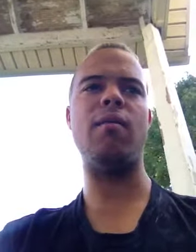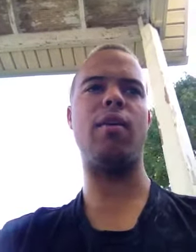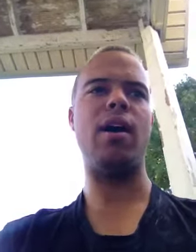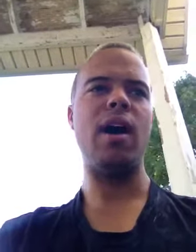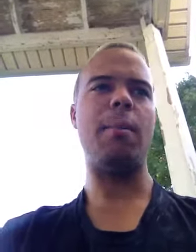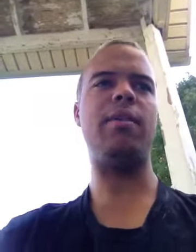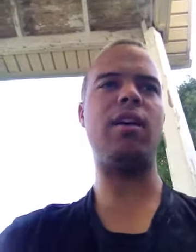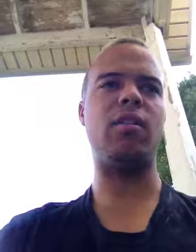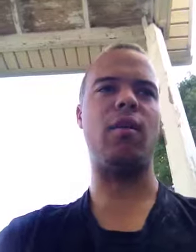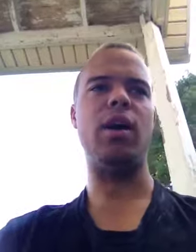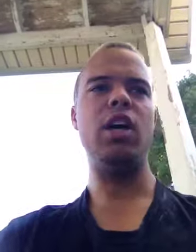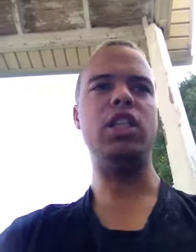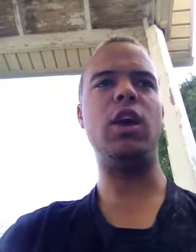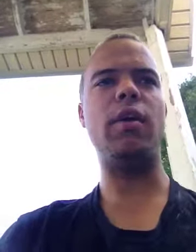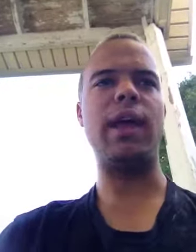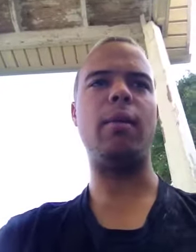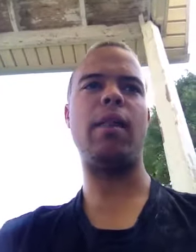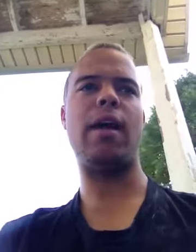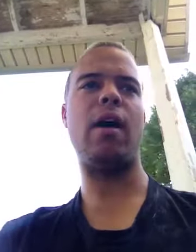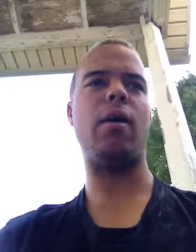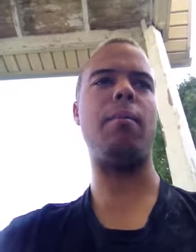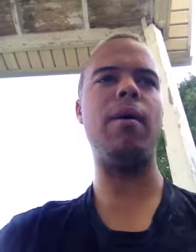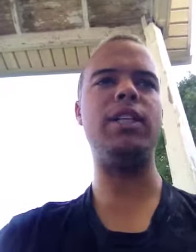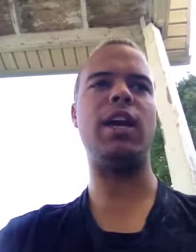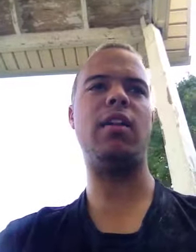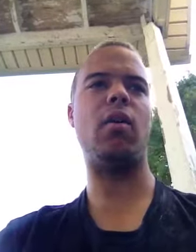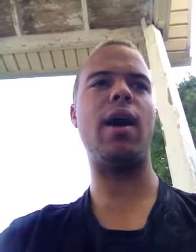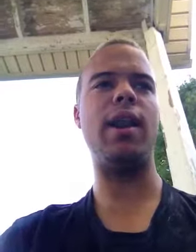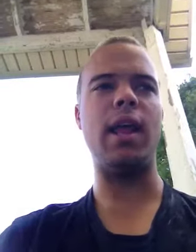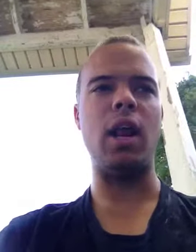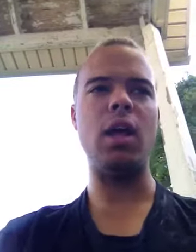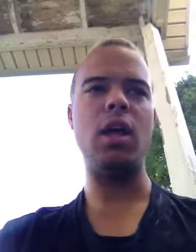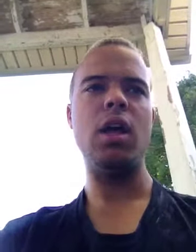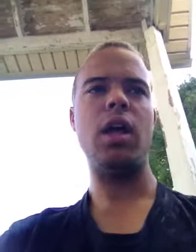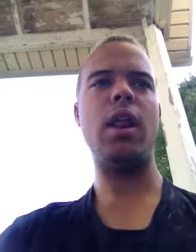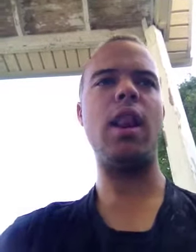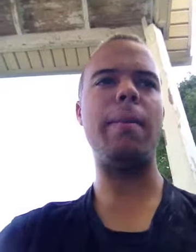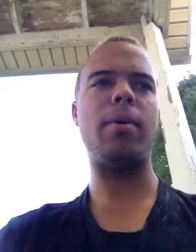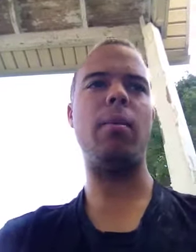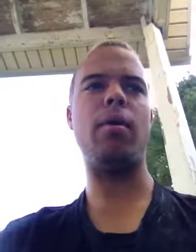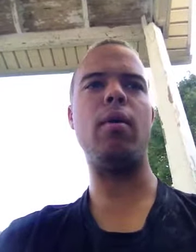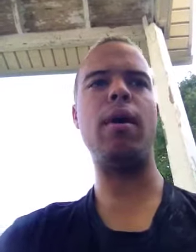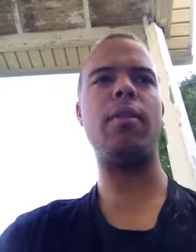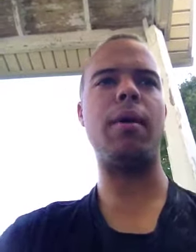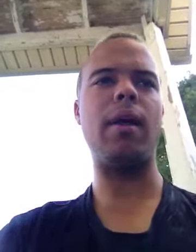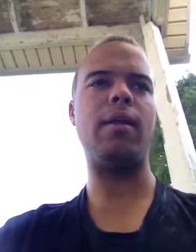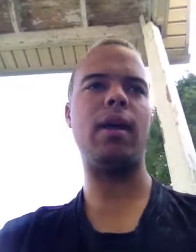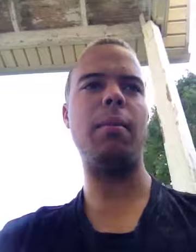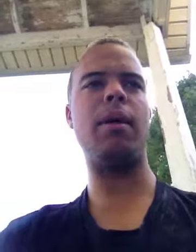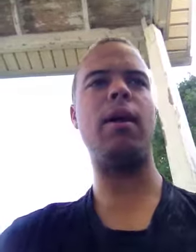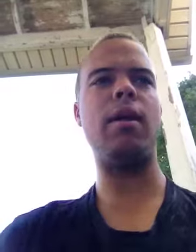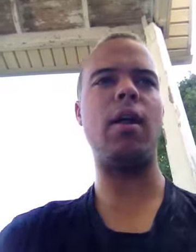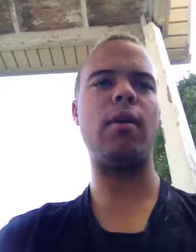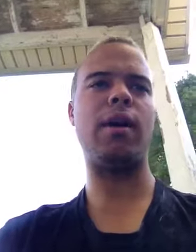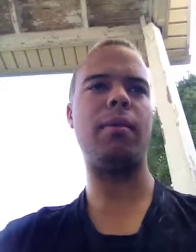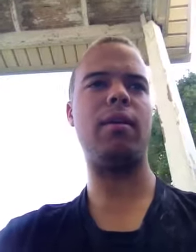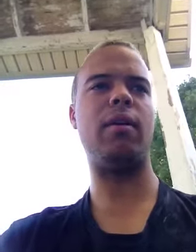with her. I'm addicted to her. She don't care to get out of her. Mary Jane's all I need. In a limbo, blowing up, but I keep a young girl on her